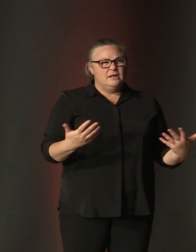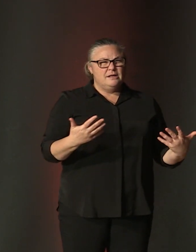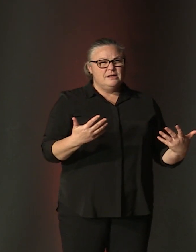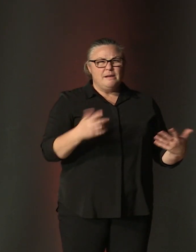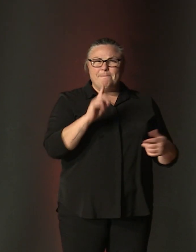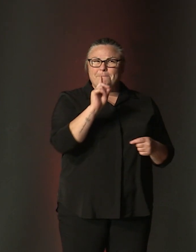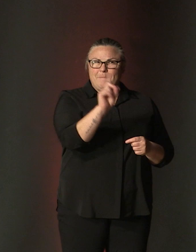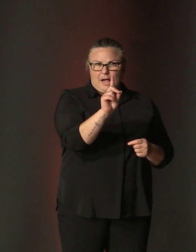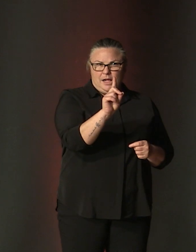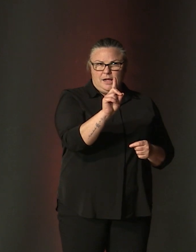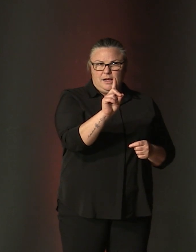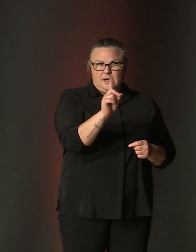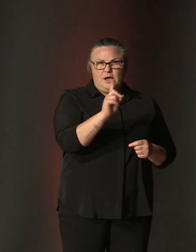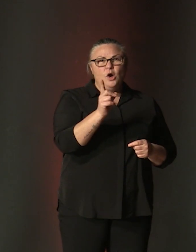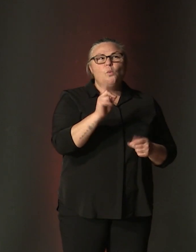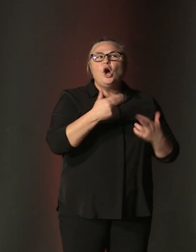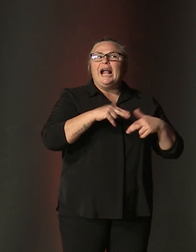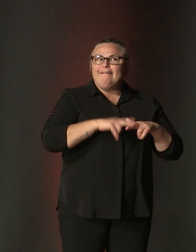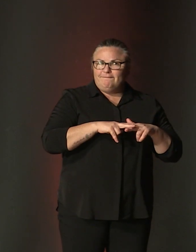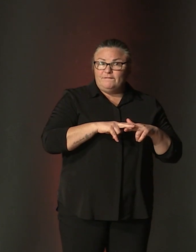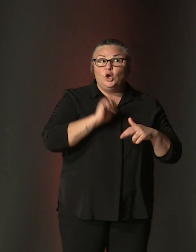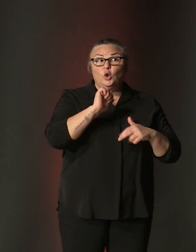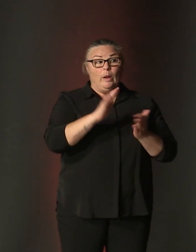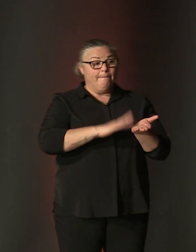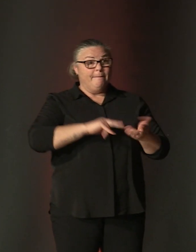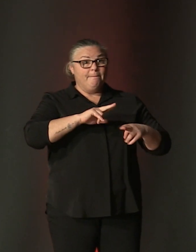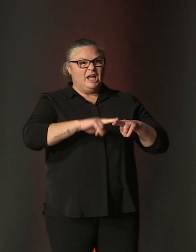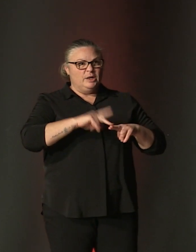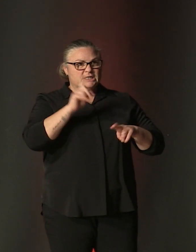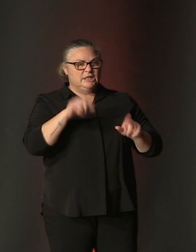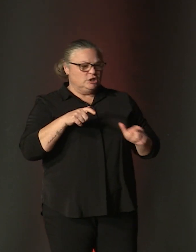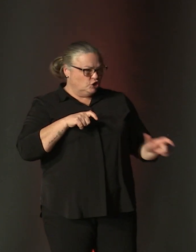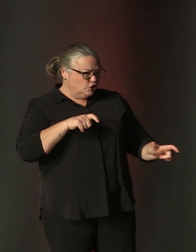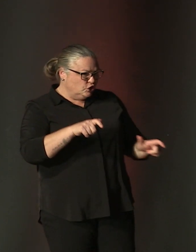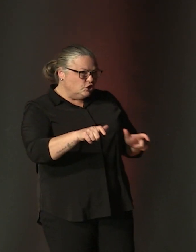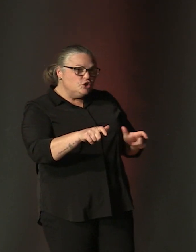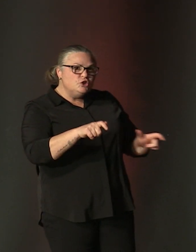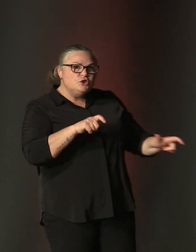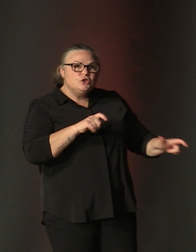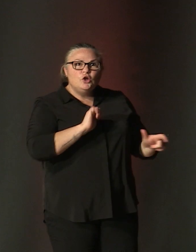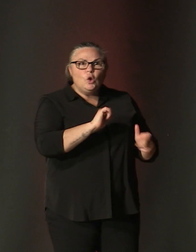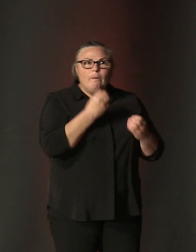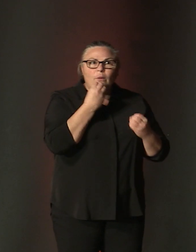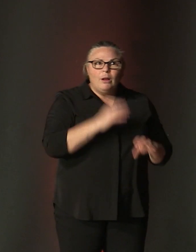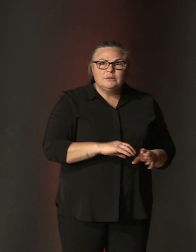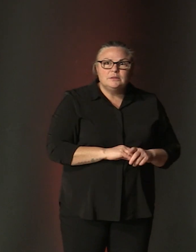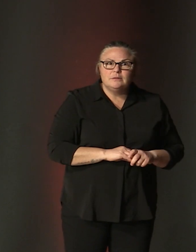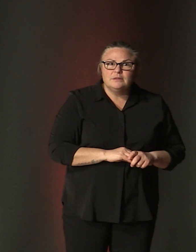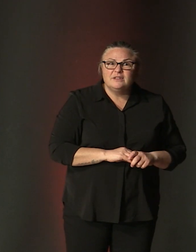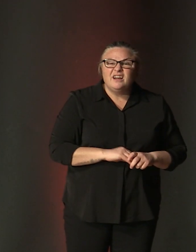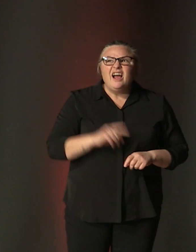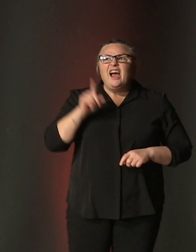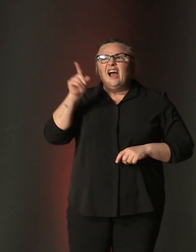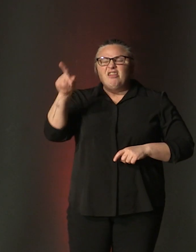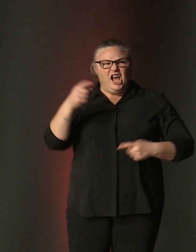starts to happen? What if your parents start controlling everything to do with your birthday party? They